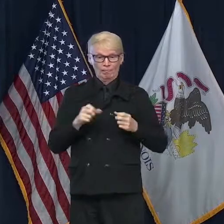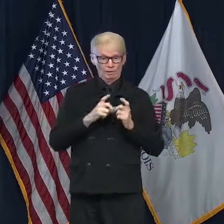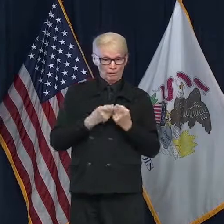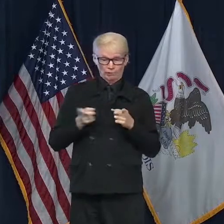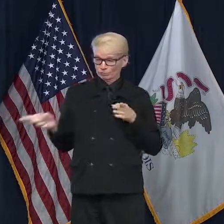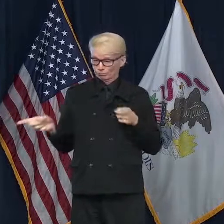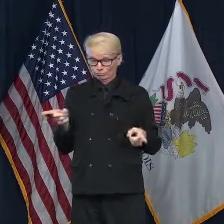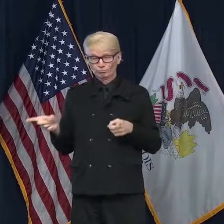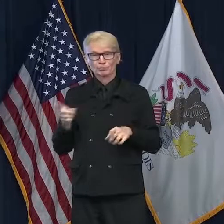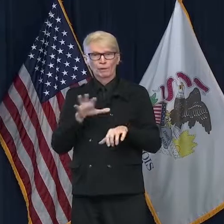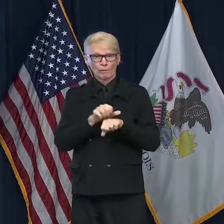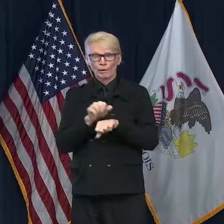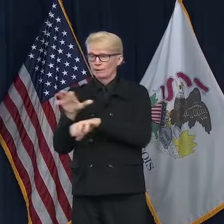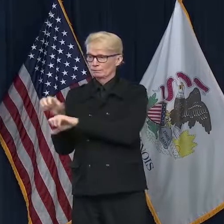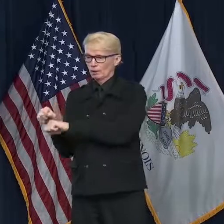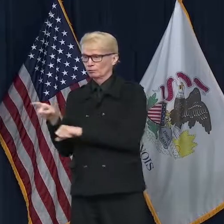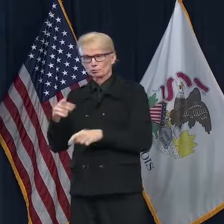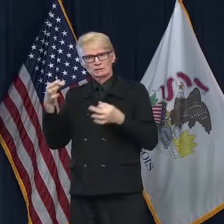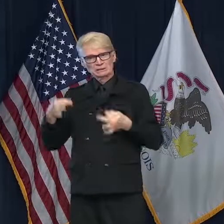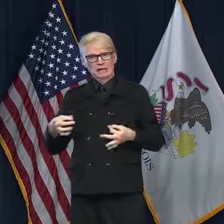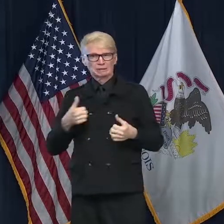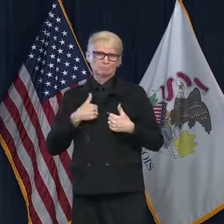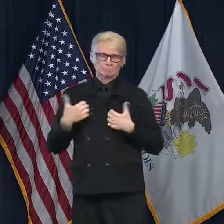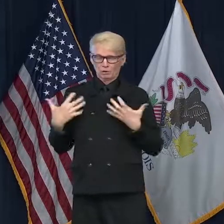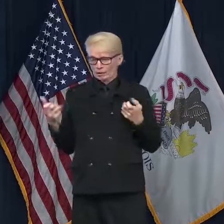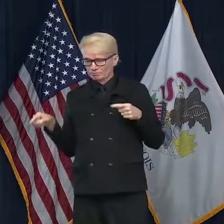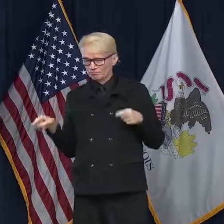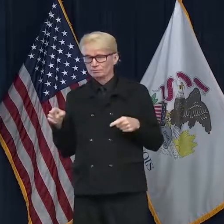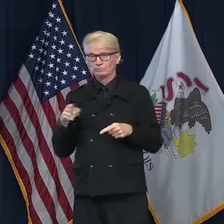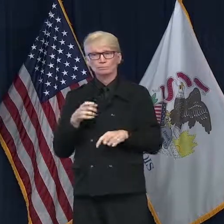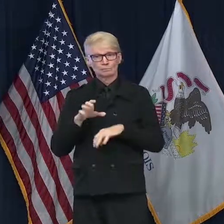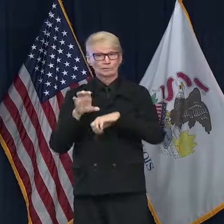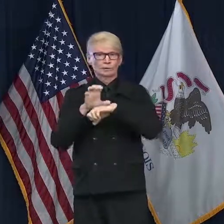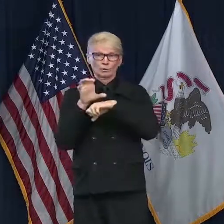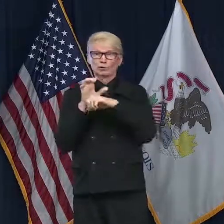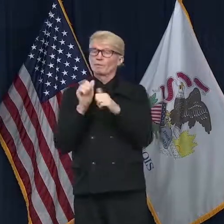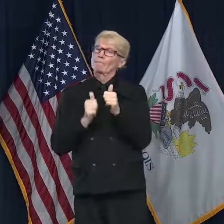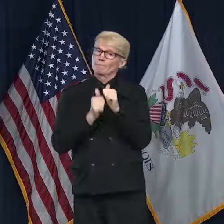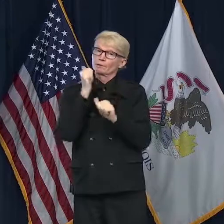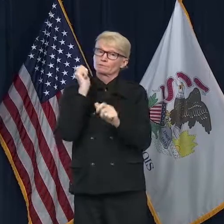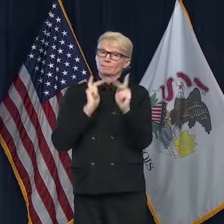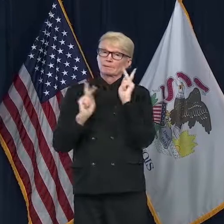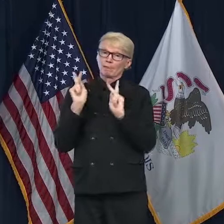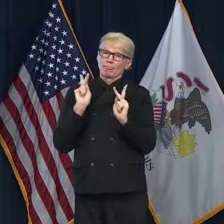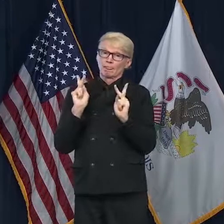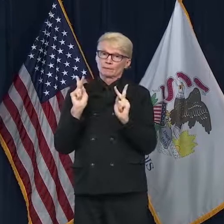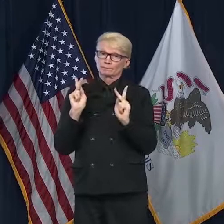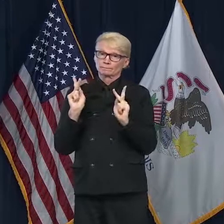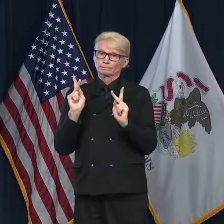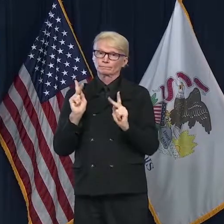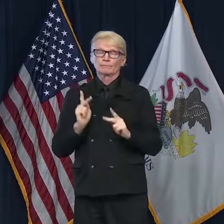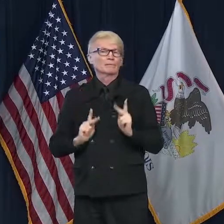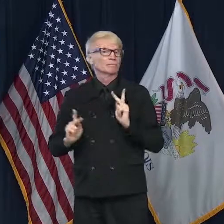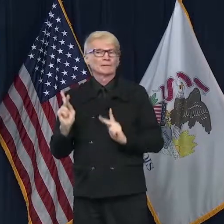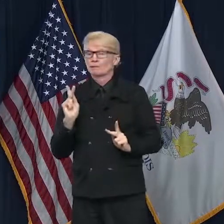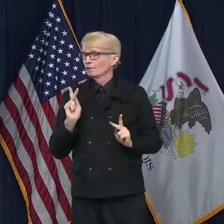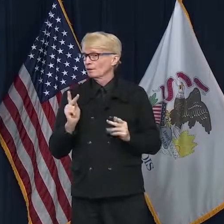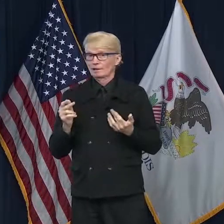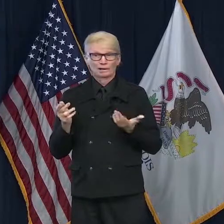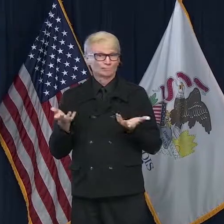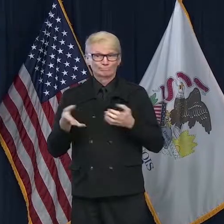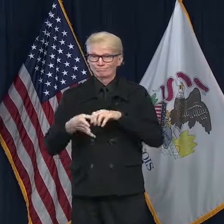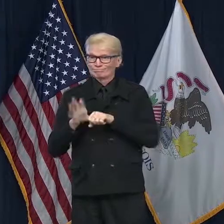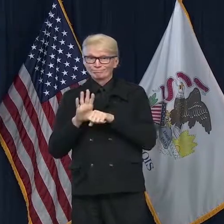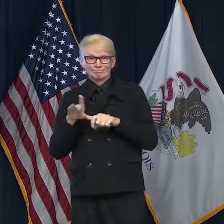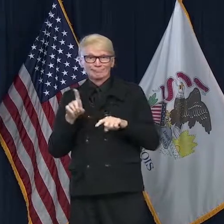for an appointment. So people who are able to get online, and that's the vast majority of people, People who are not have the ability